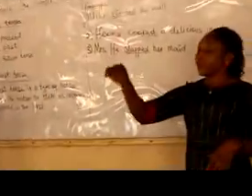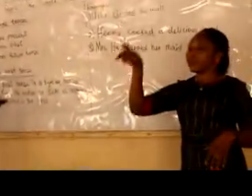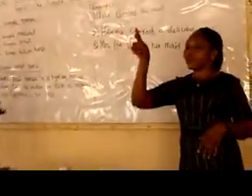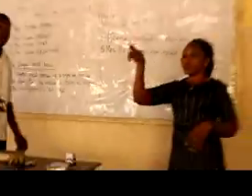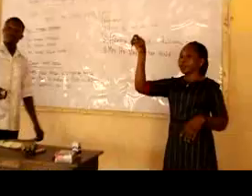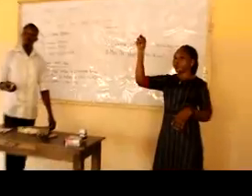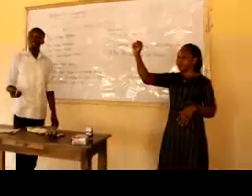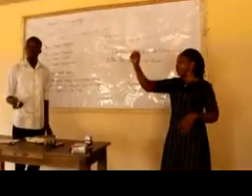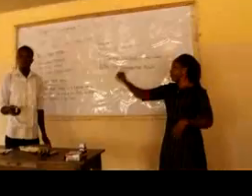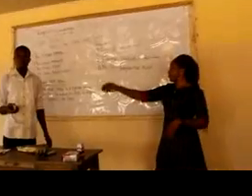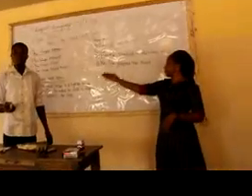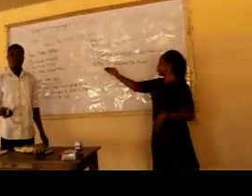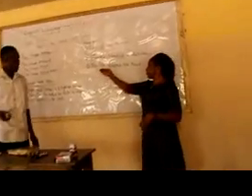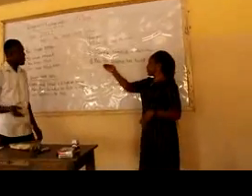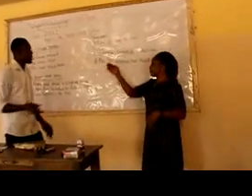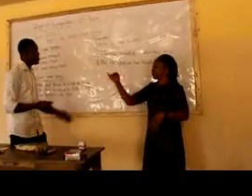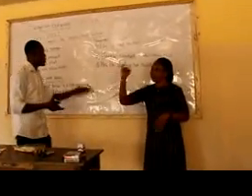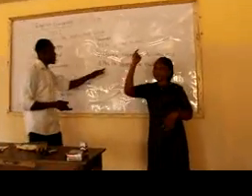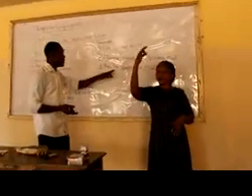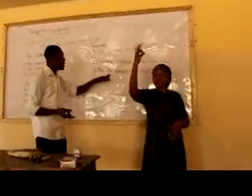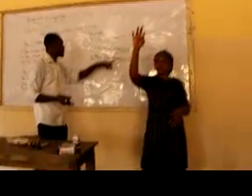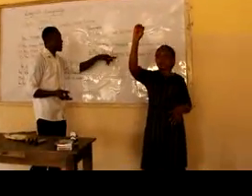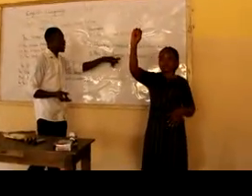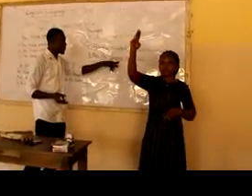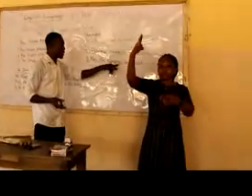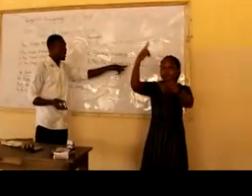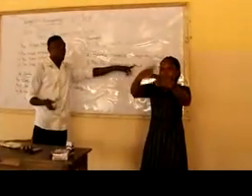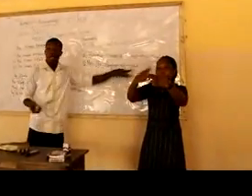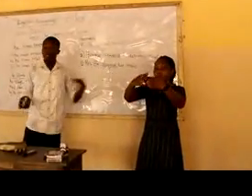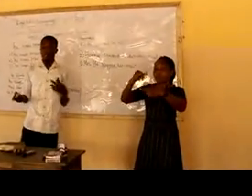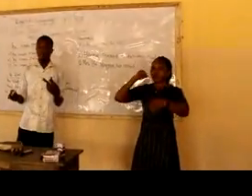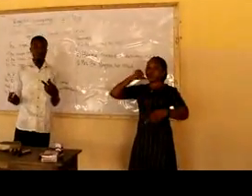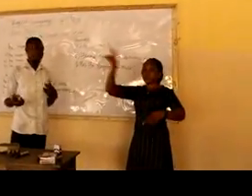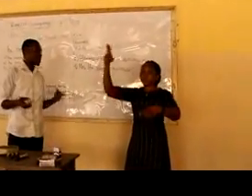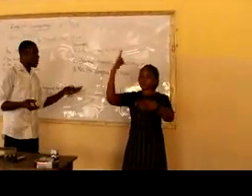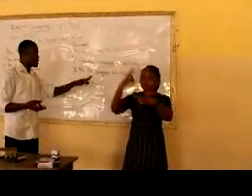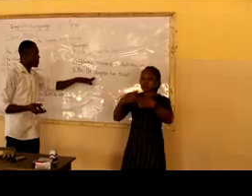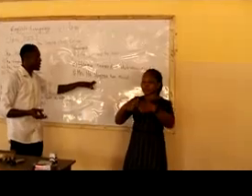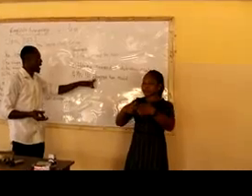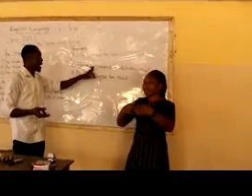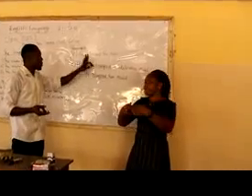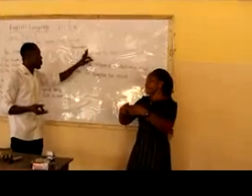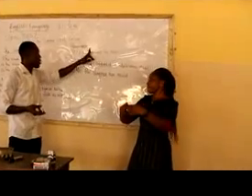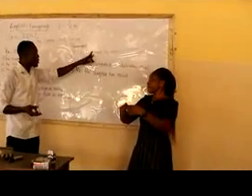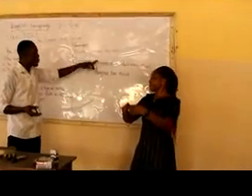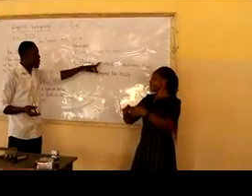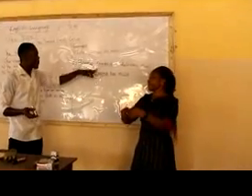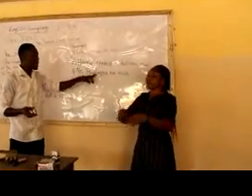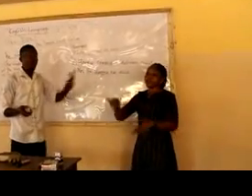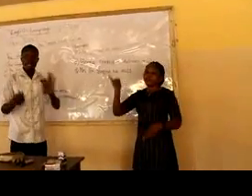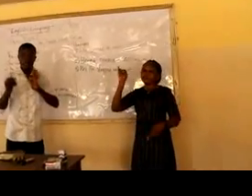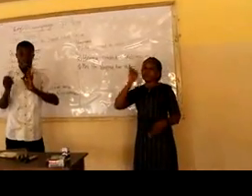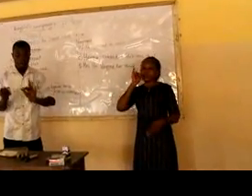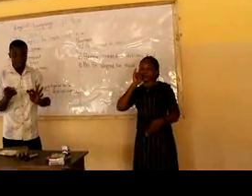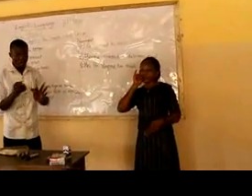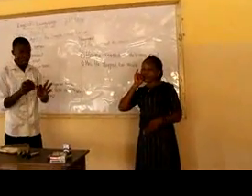Slapped. I wonder what the maid did to her anyway. But Mrs. Ife slapped her maid. All these things are one